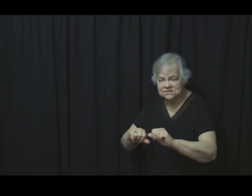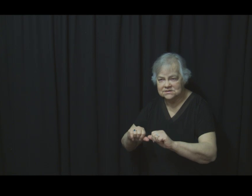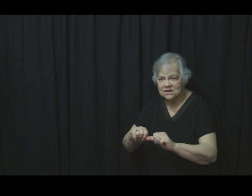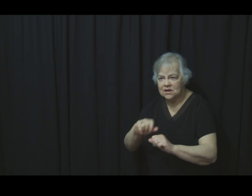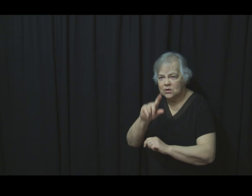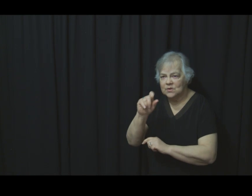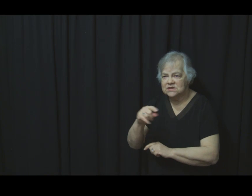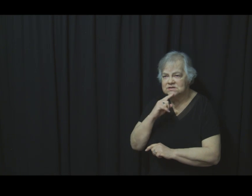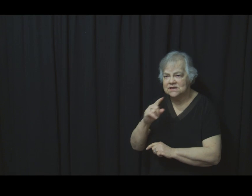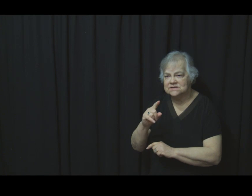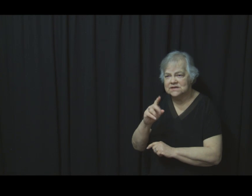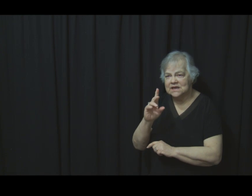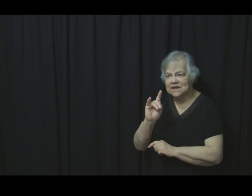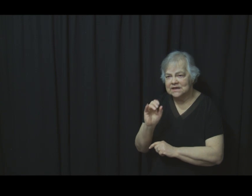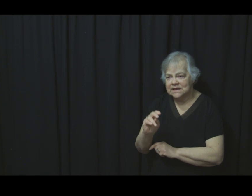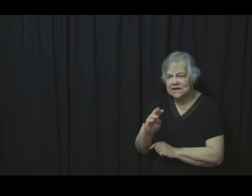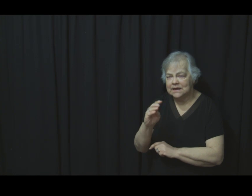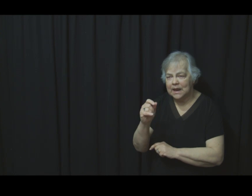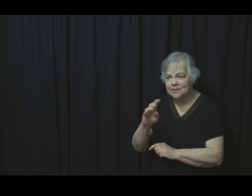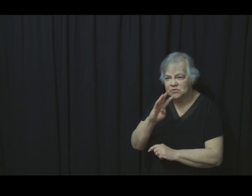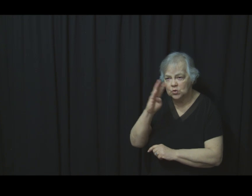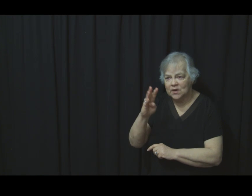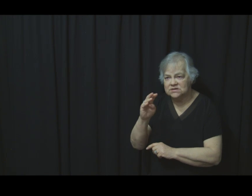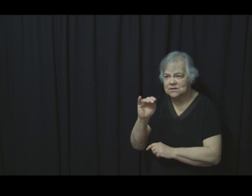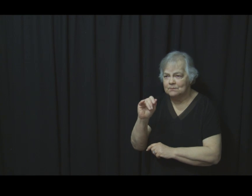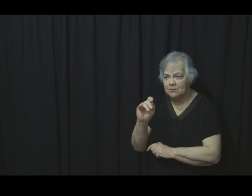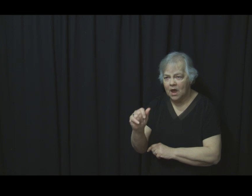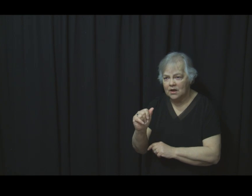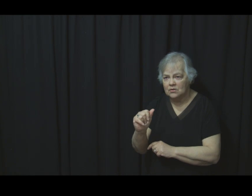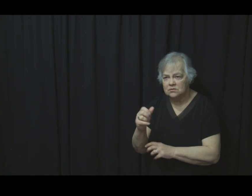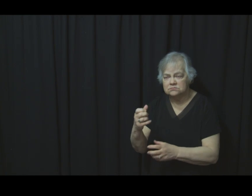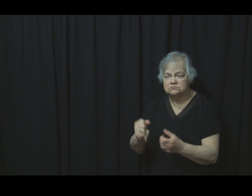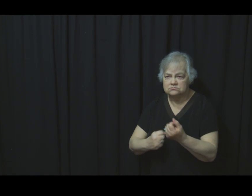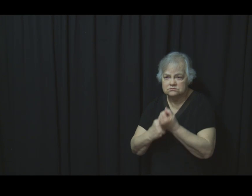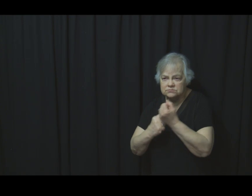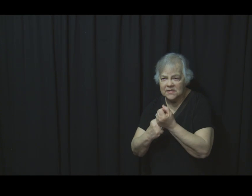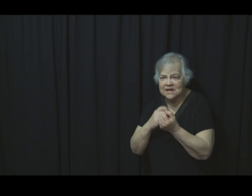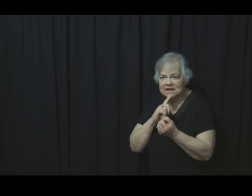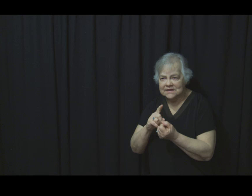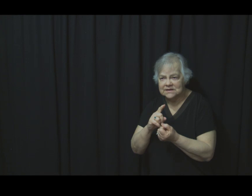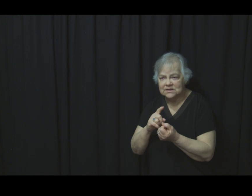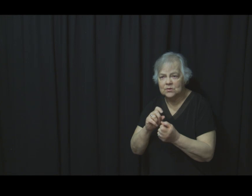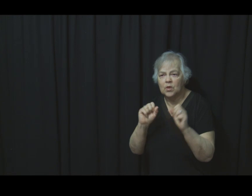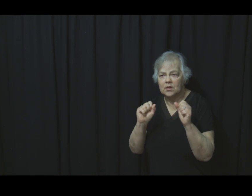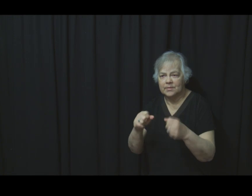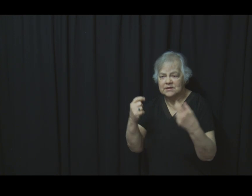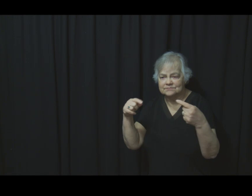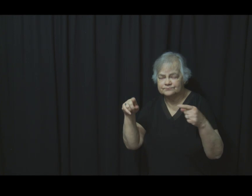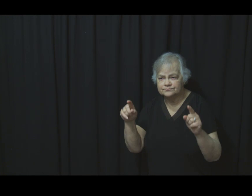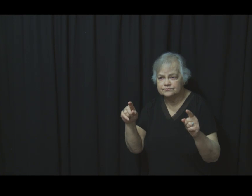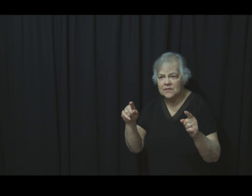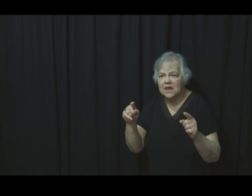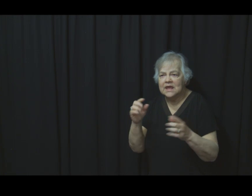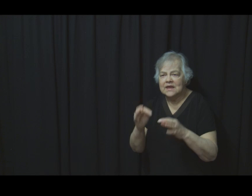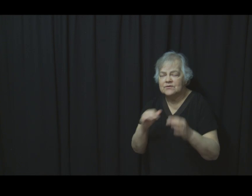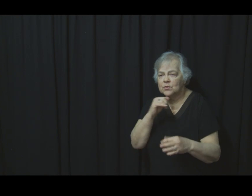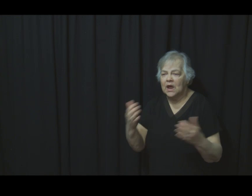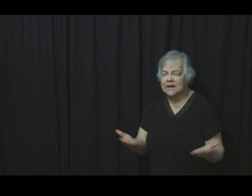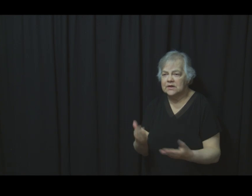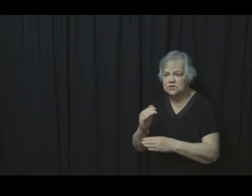Ham's creation model hold up? Is it viable? So let me ask you all, what would you be doing if you weren't here